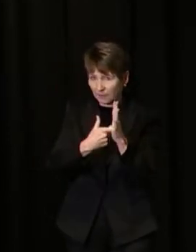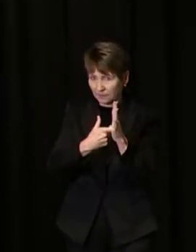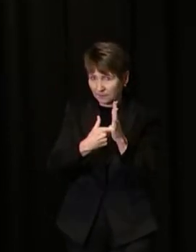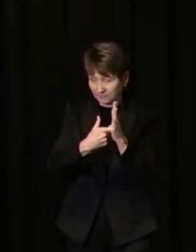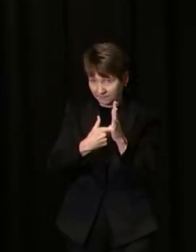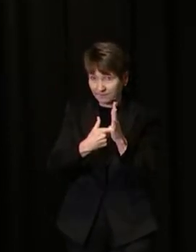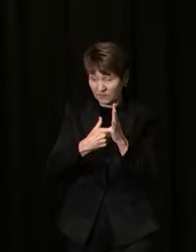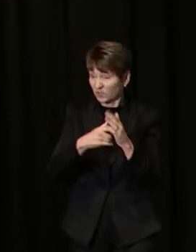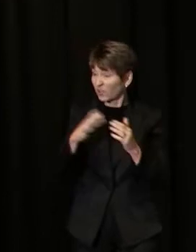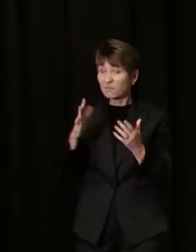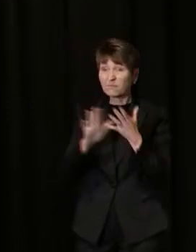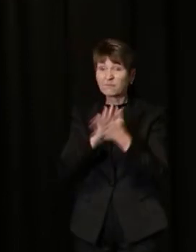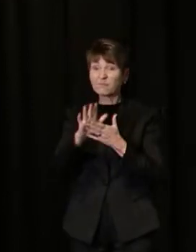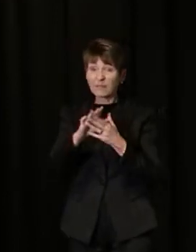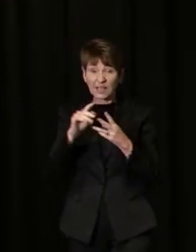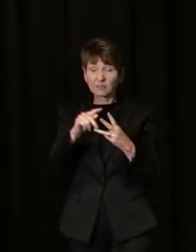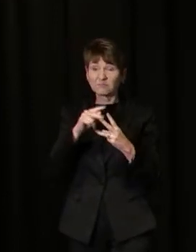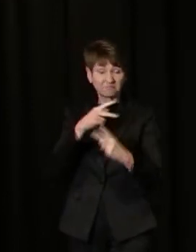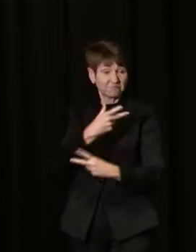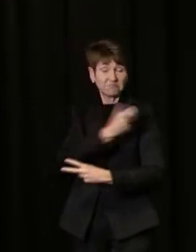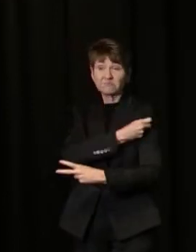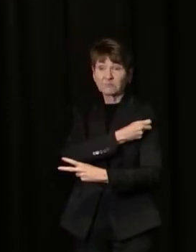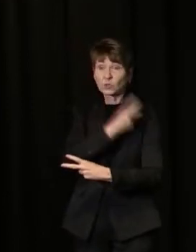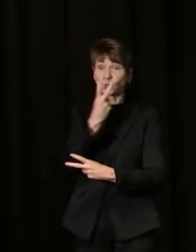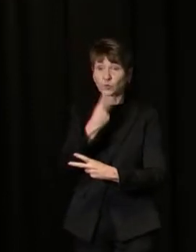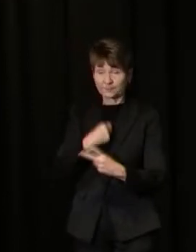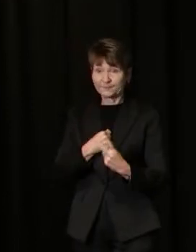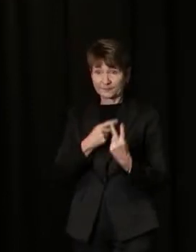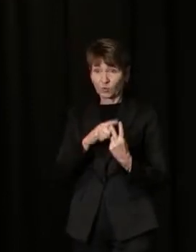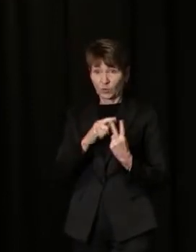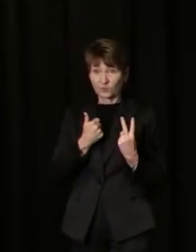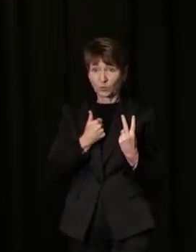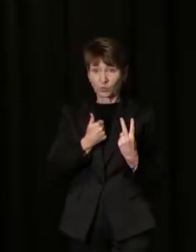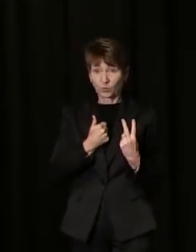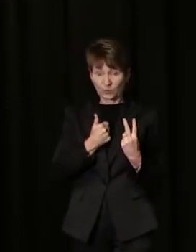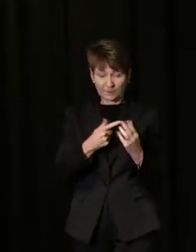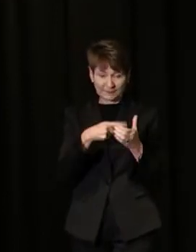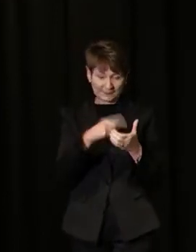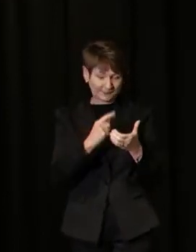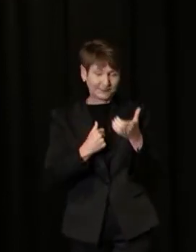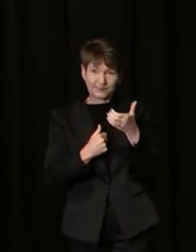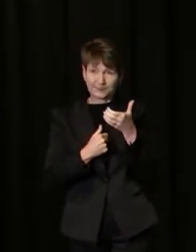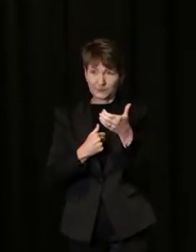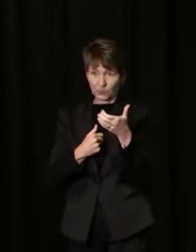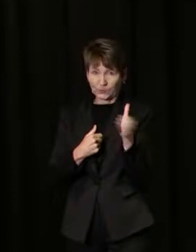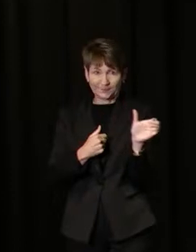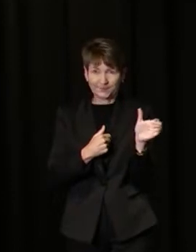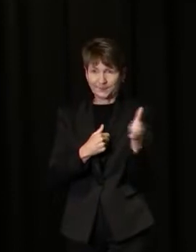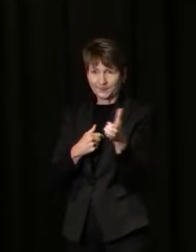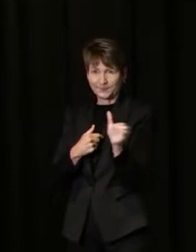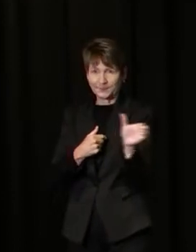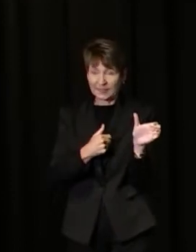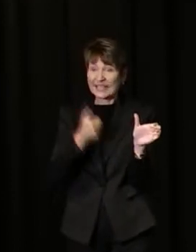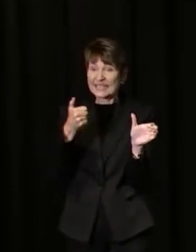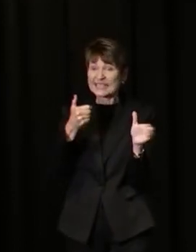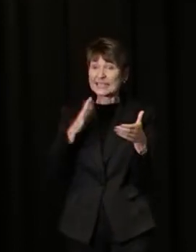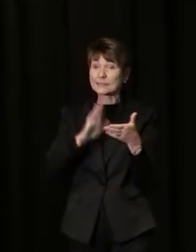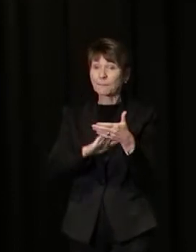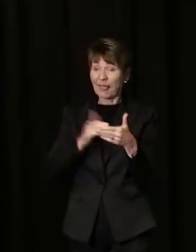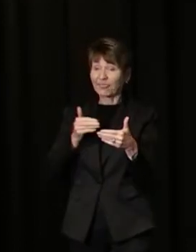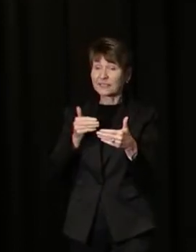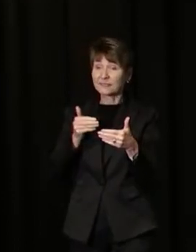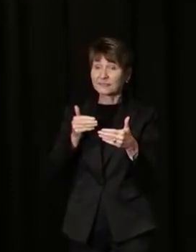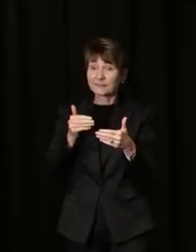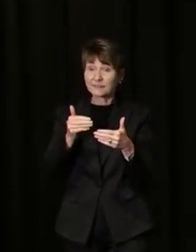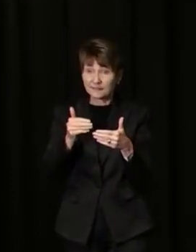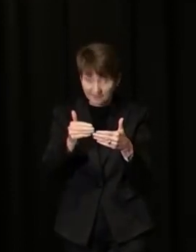up, you will get a message and your vaccination certificate, the thing that gets you the green tick, you'll be prompted